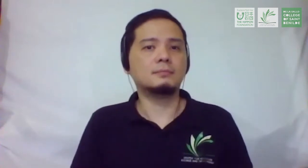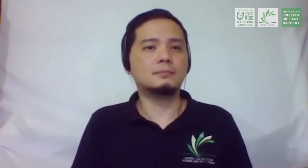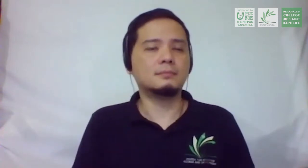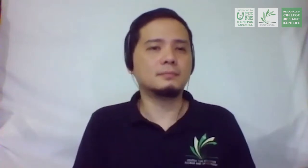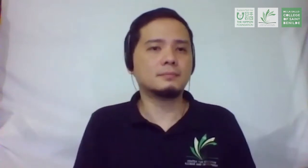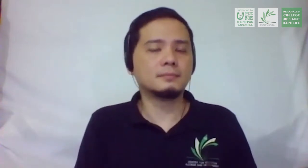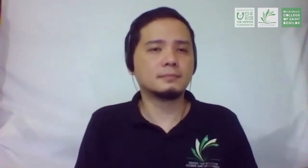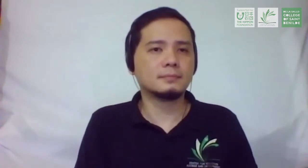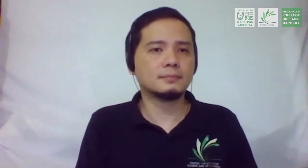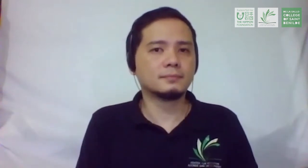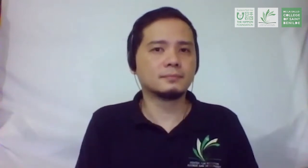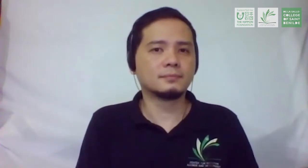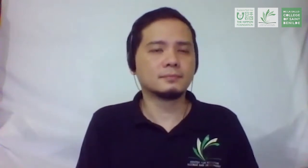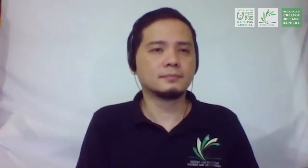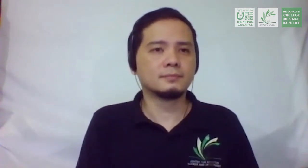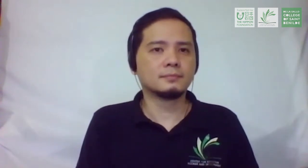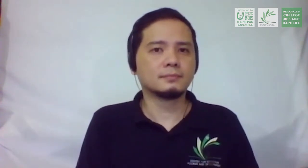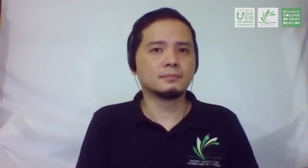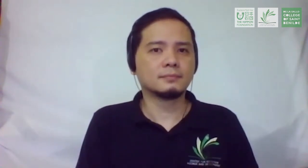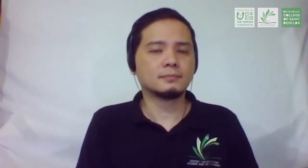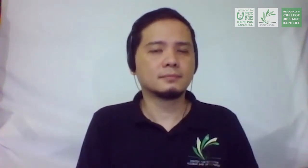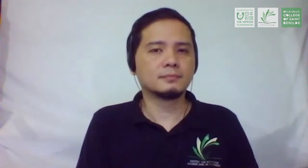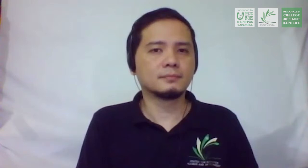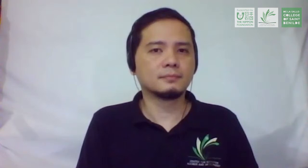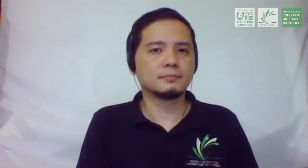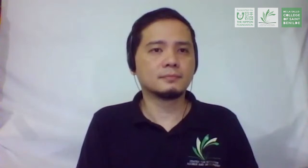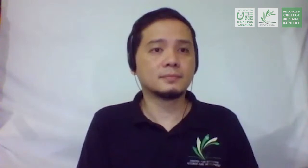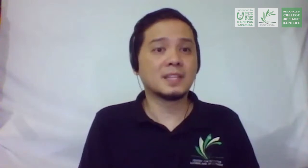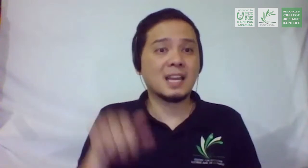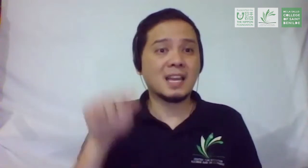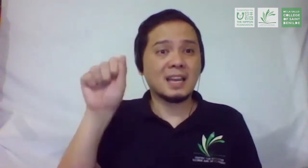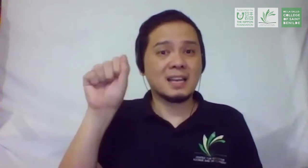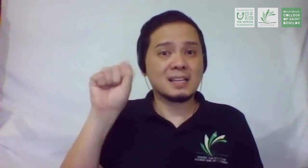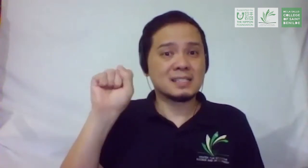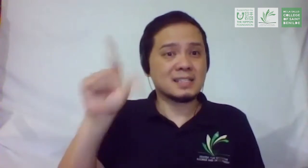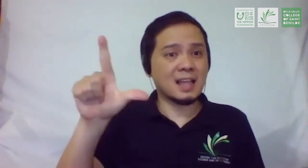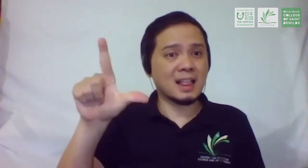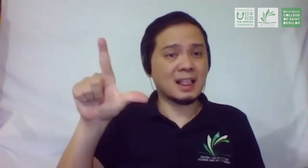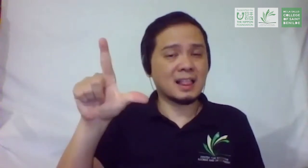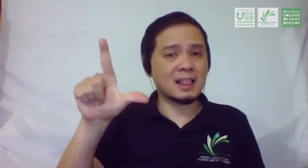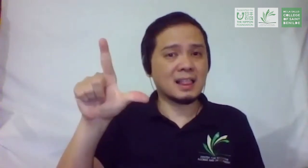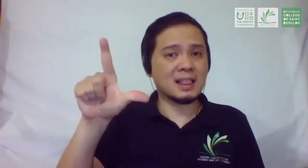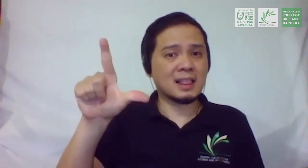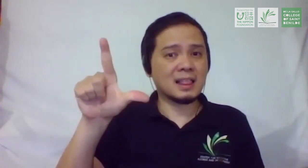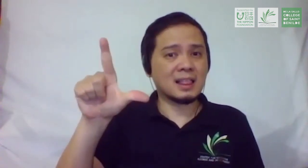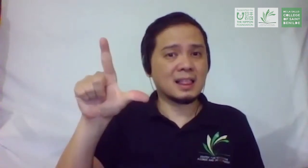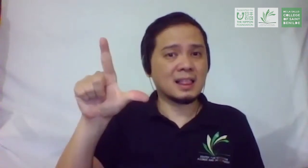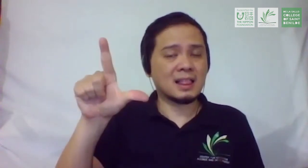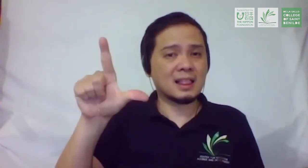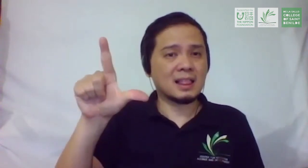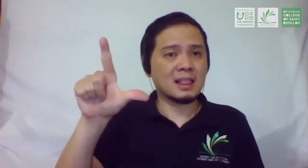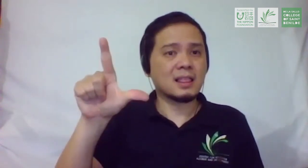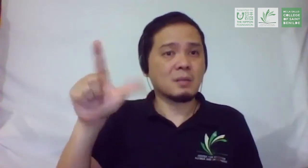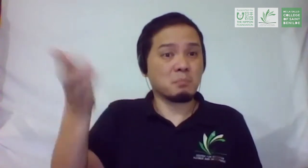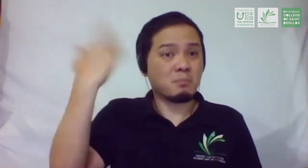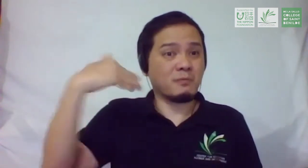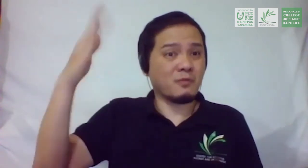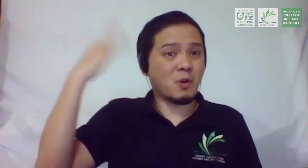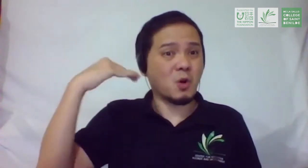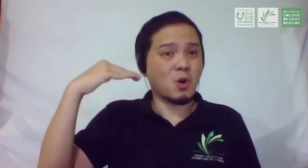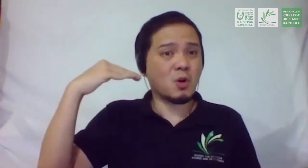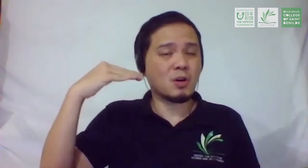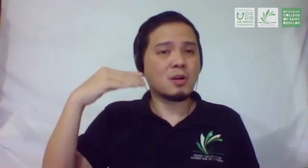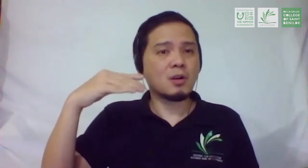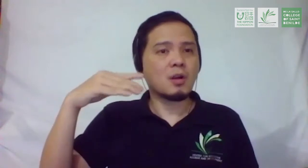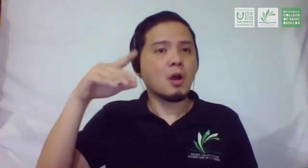Okay. Now it used to be that ASL did not make a distinction between brother and sister.